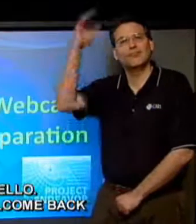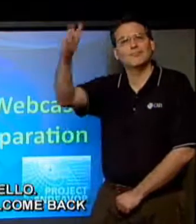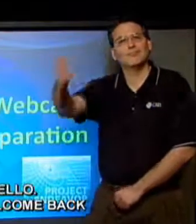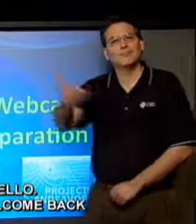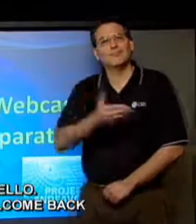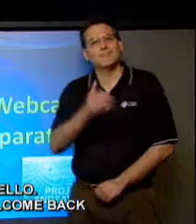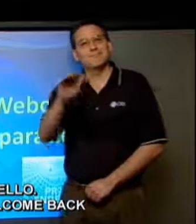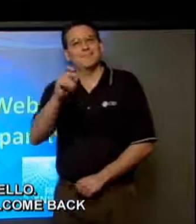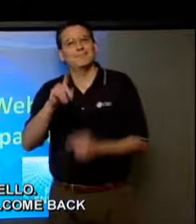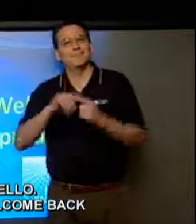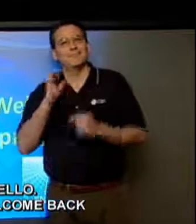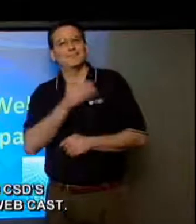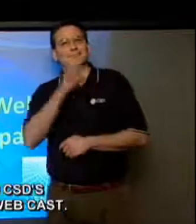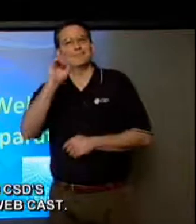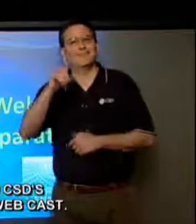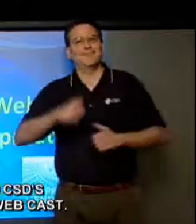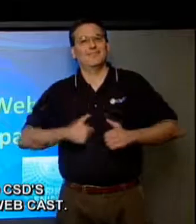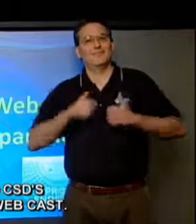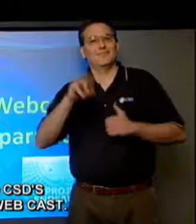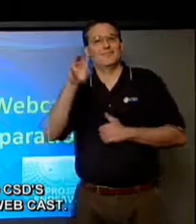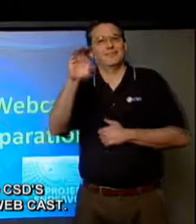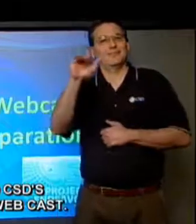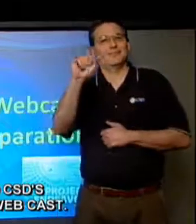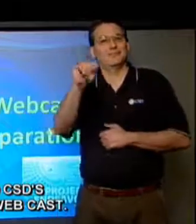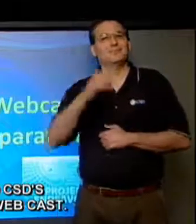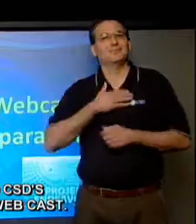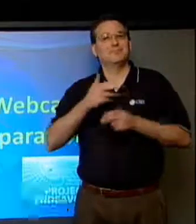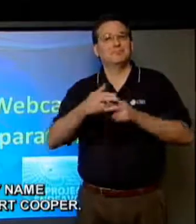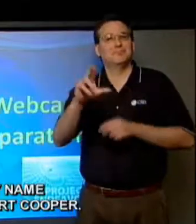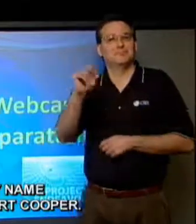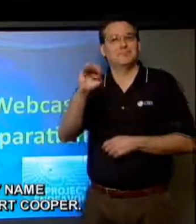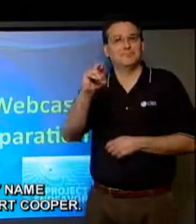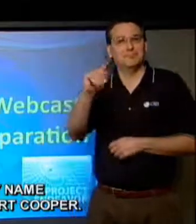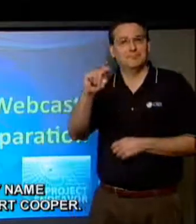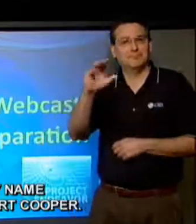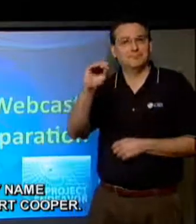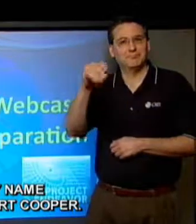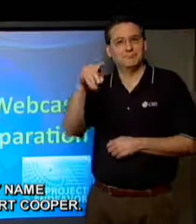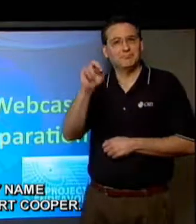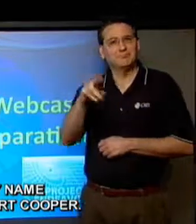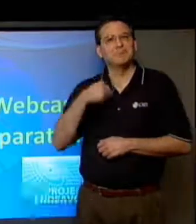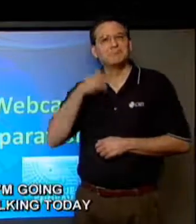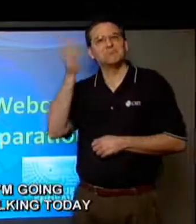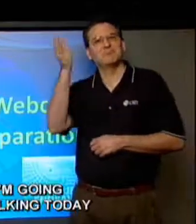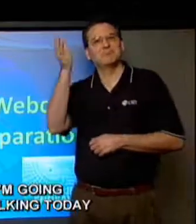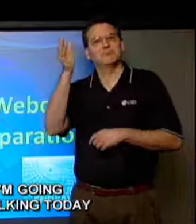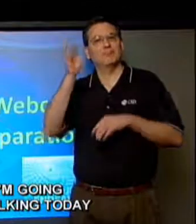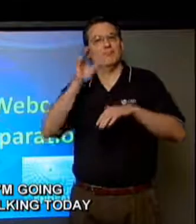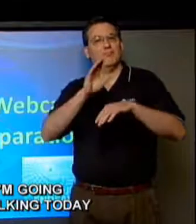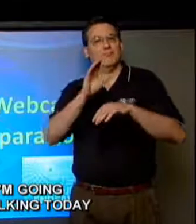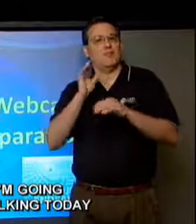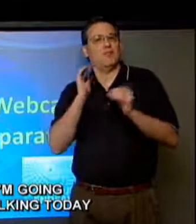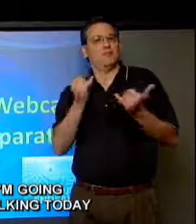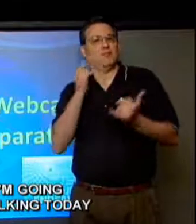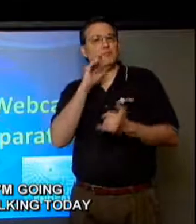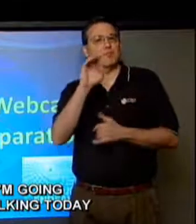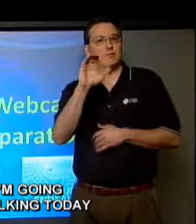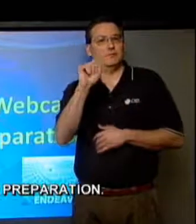Hello, and welcome back to CSD's live webcast. My name is Robert Cooper, and I'm going to be talking today